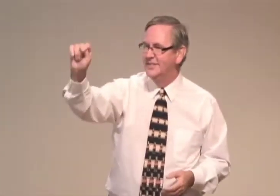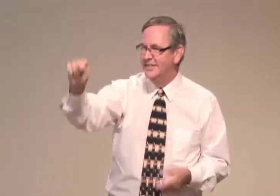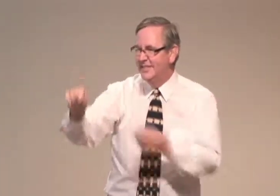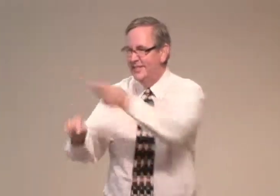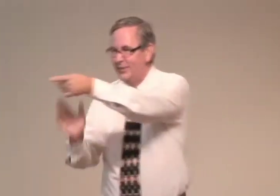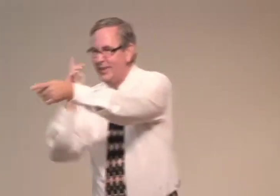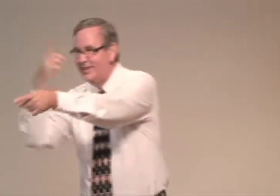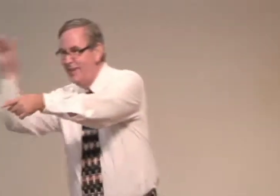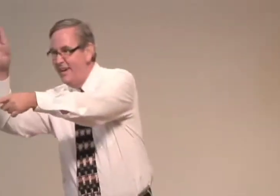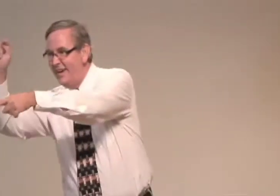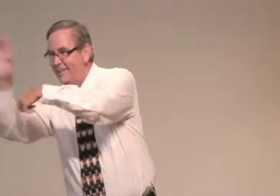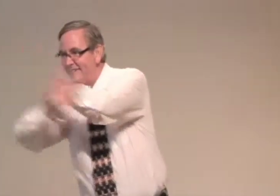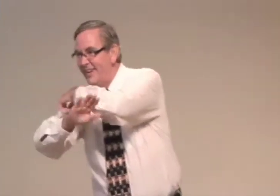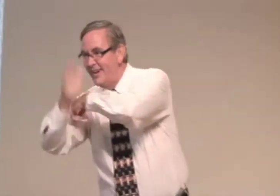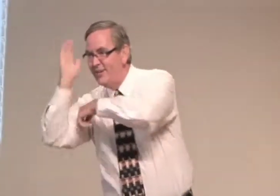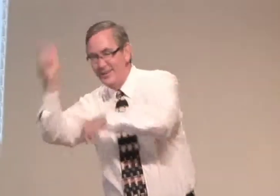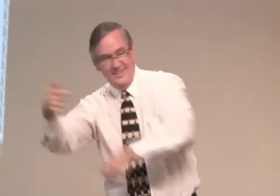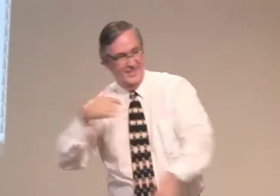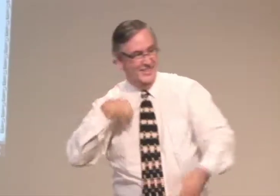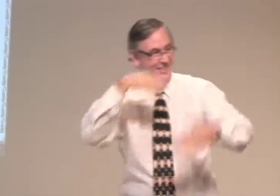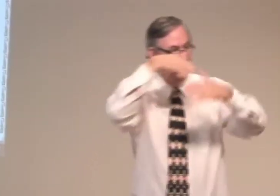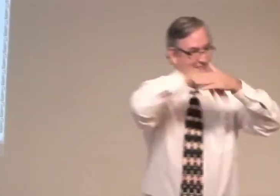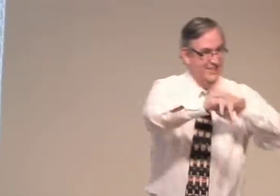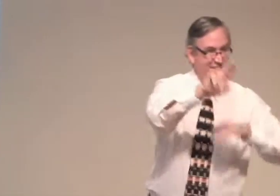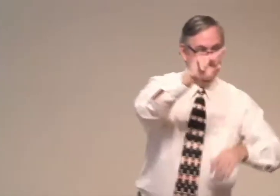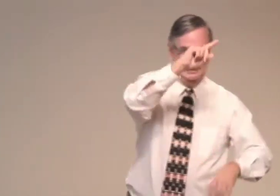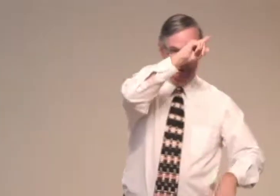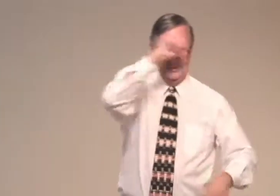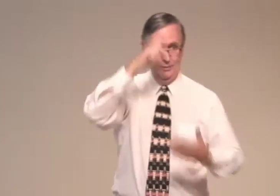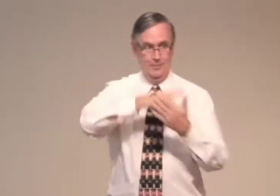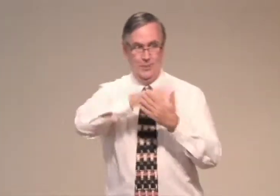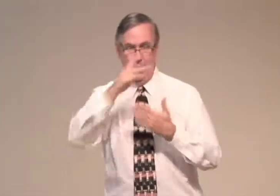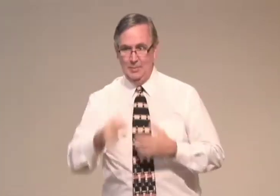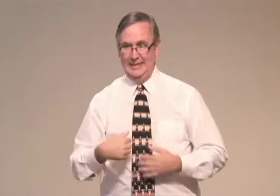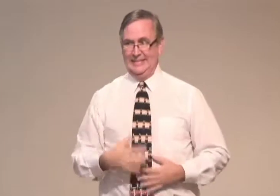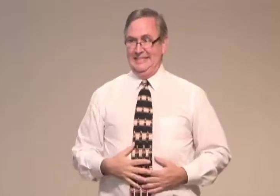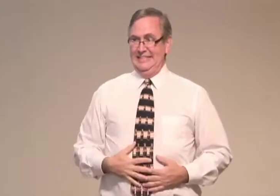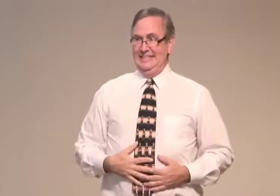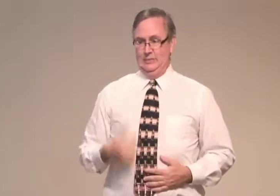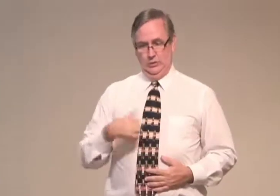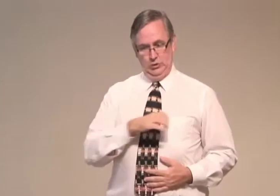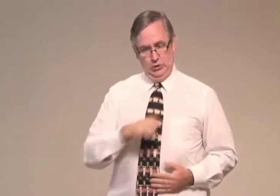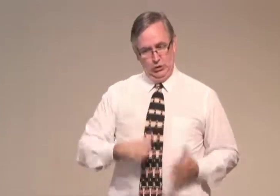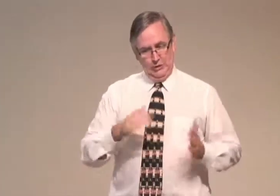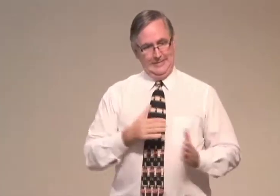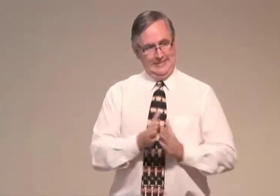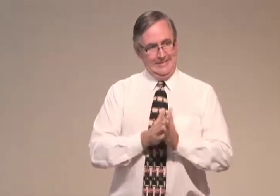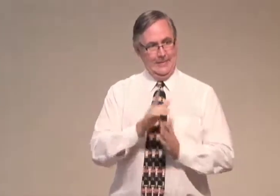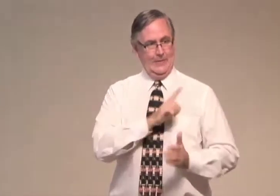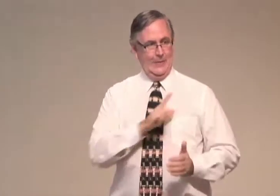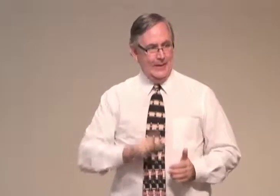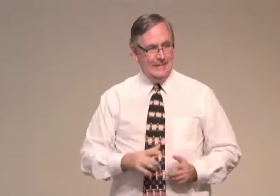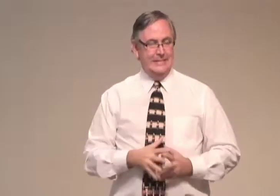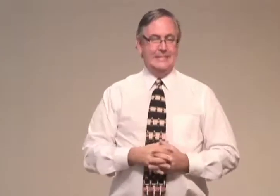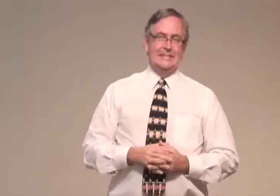NTID, RIT. That's where you're going this call. When I got there, I went into their summer program. And I was a Christian.